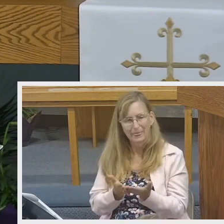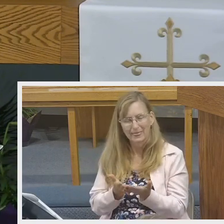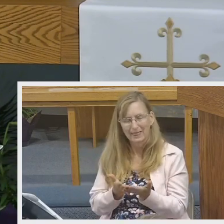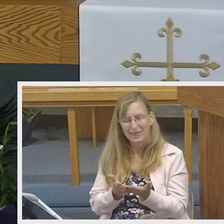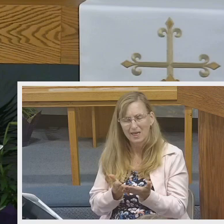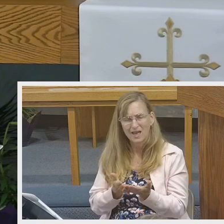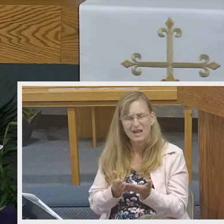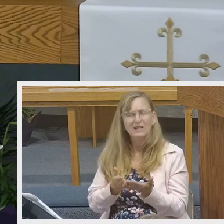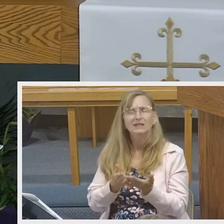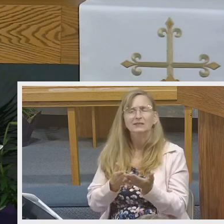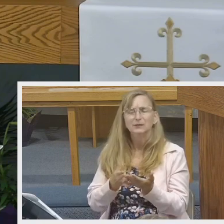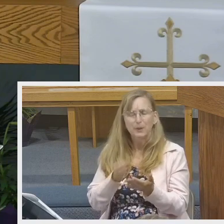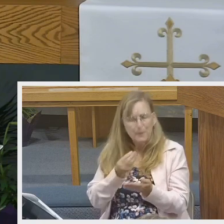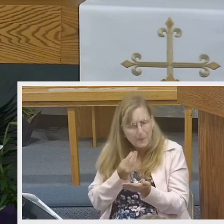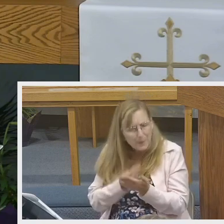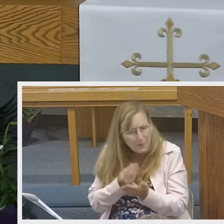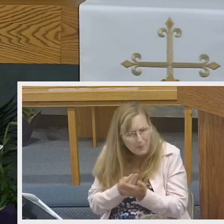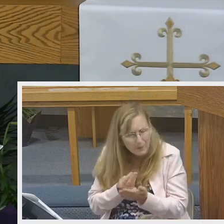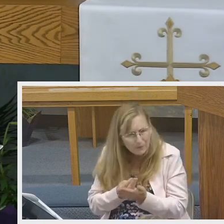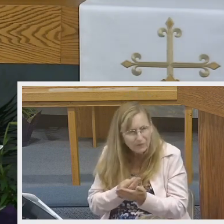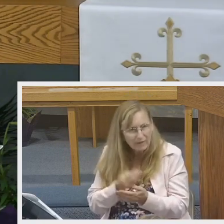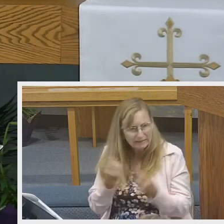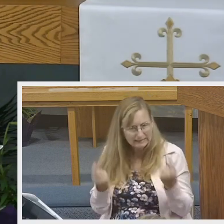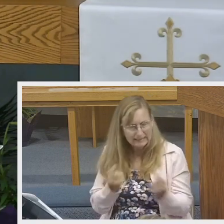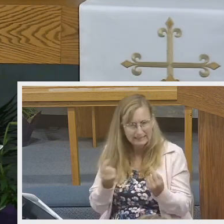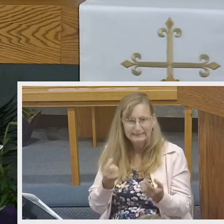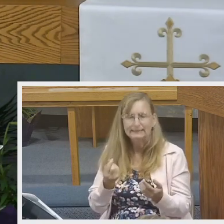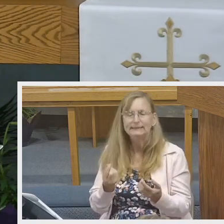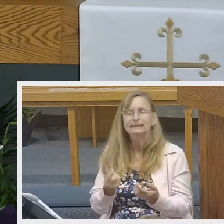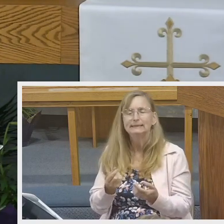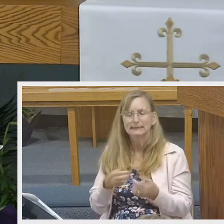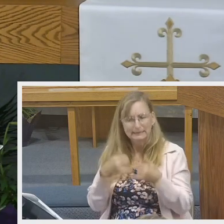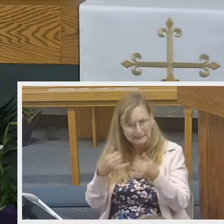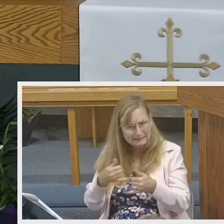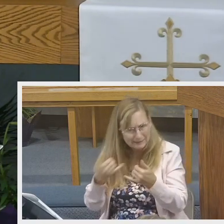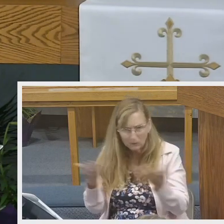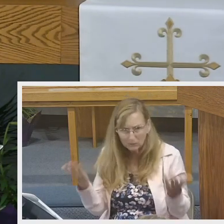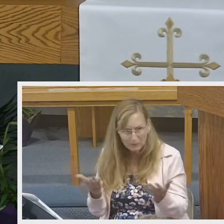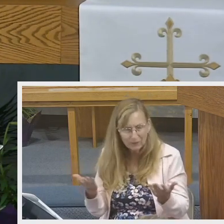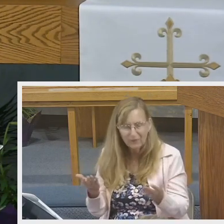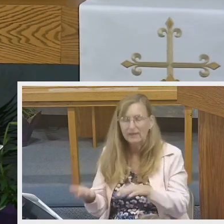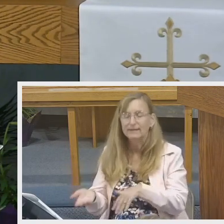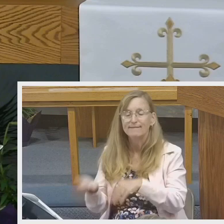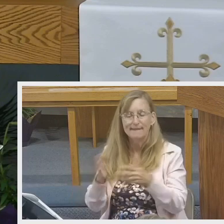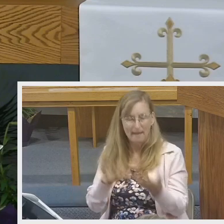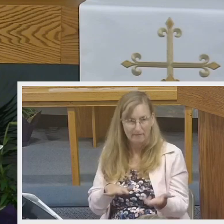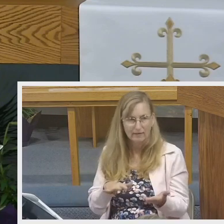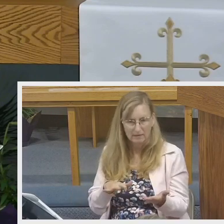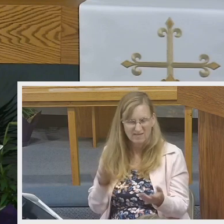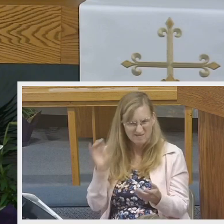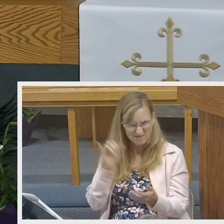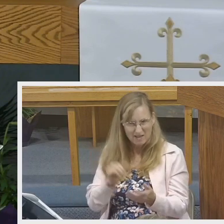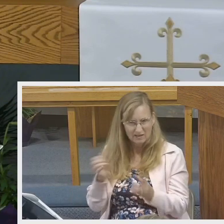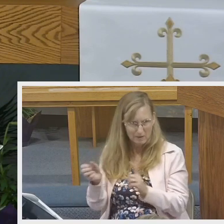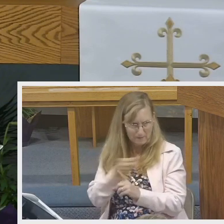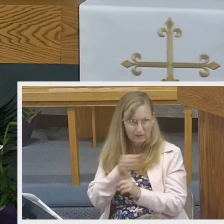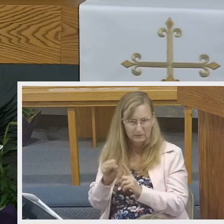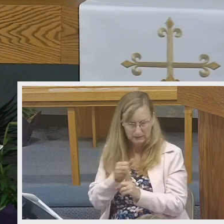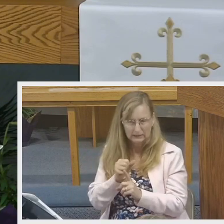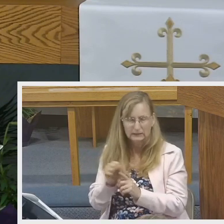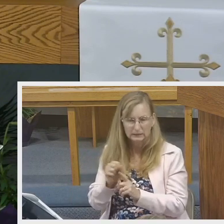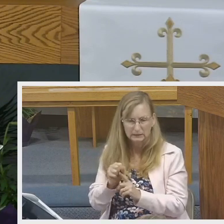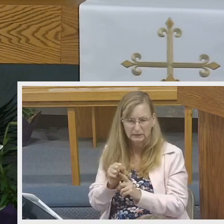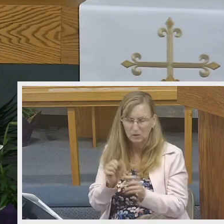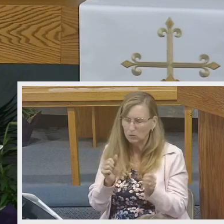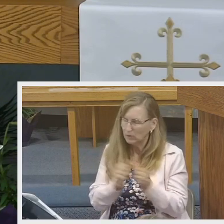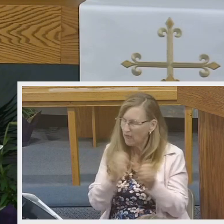wages of sin is death. Sin deserves death. That's the punishment. Scripture said, without